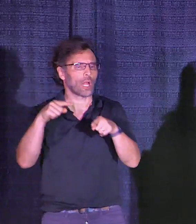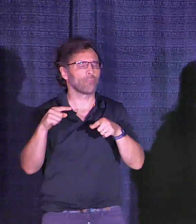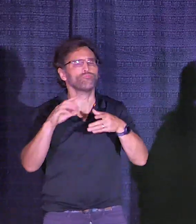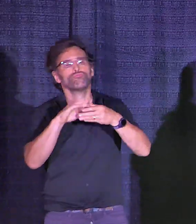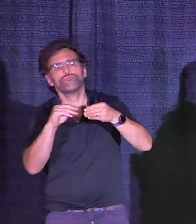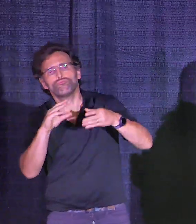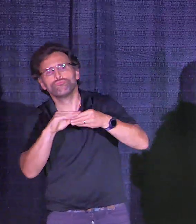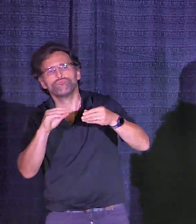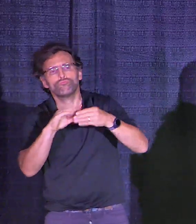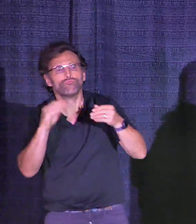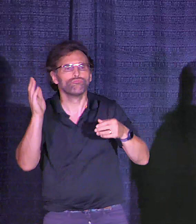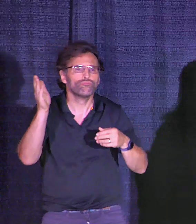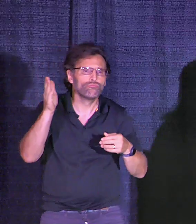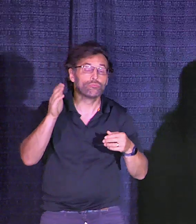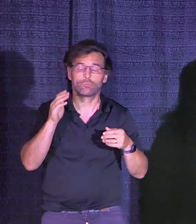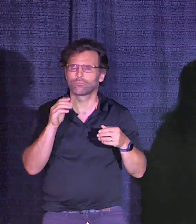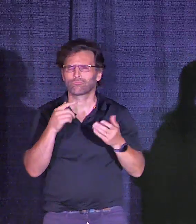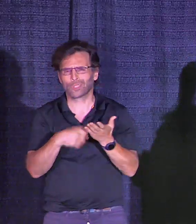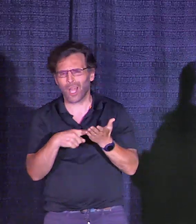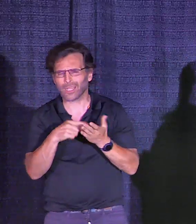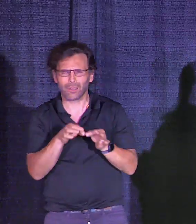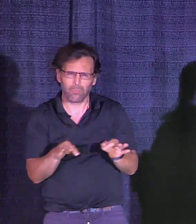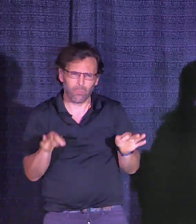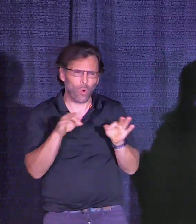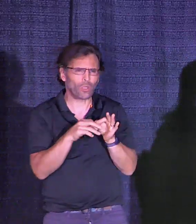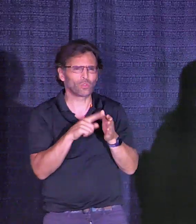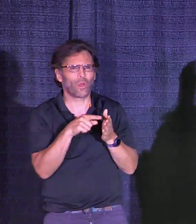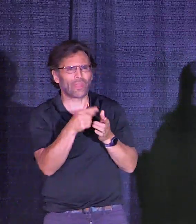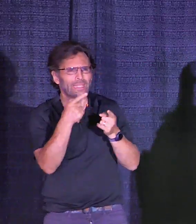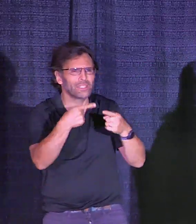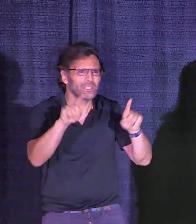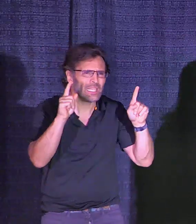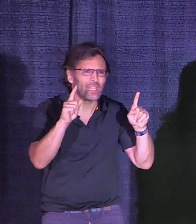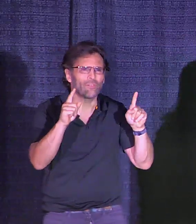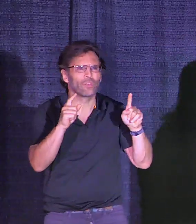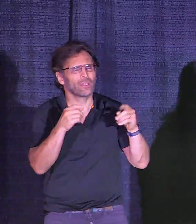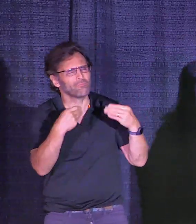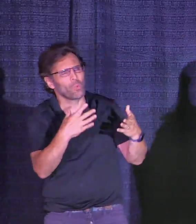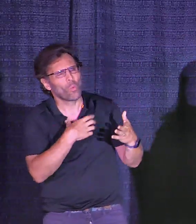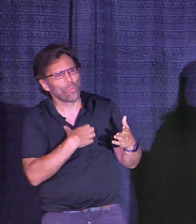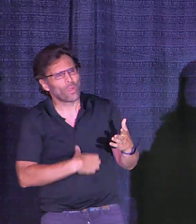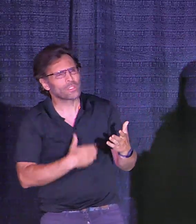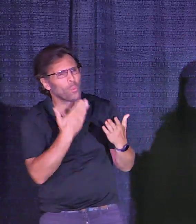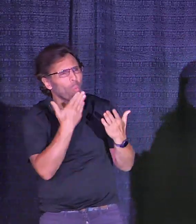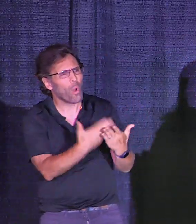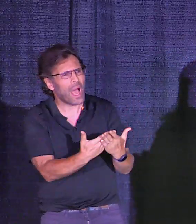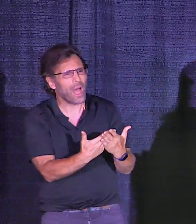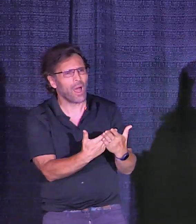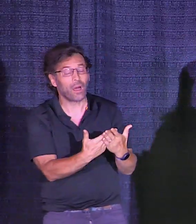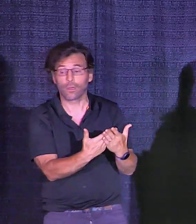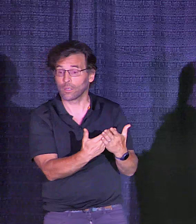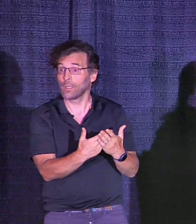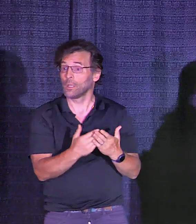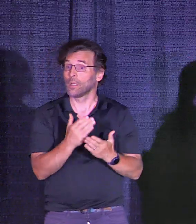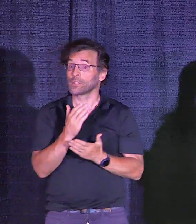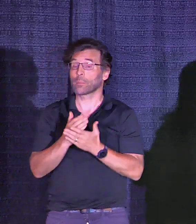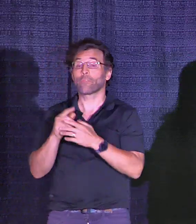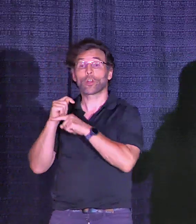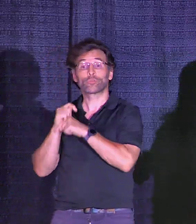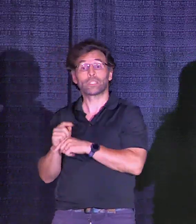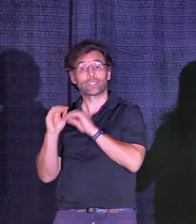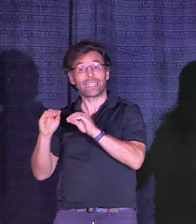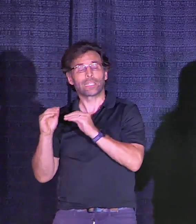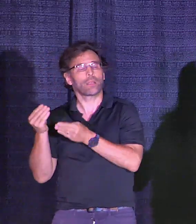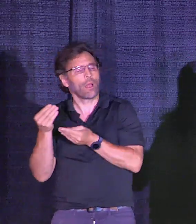talk about the importance of what they had achieved and to wish them well, and then to give some of our traditional